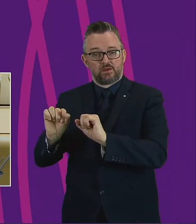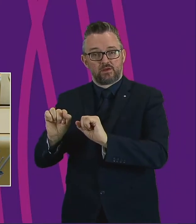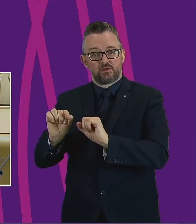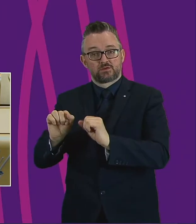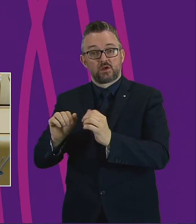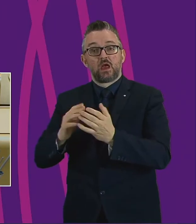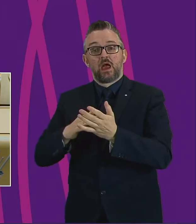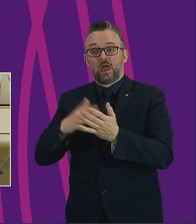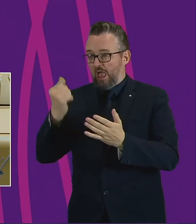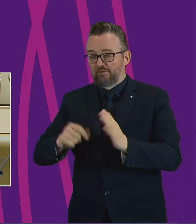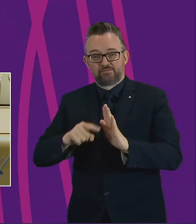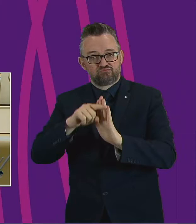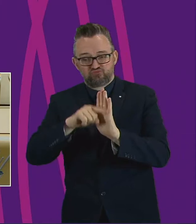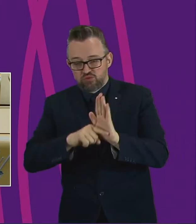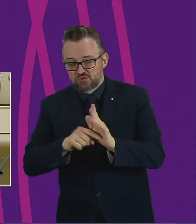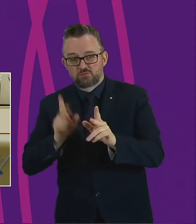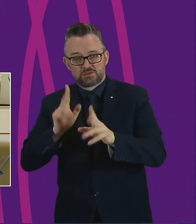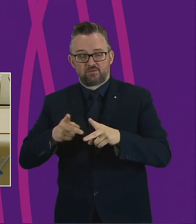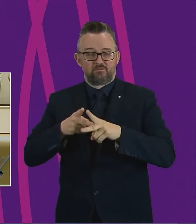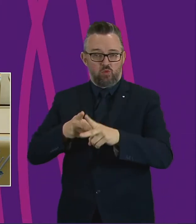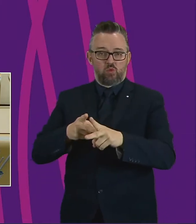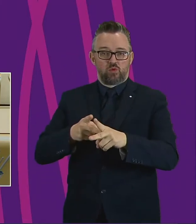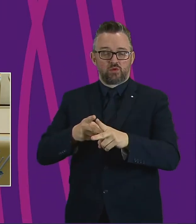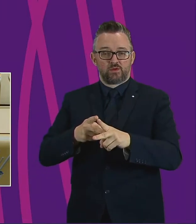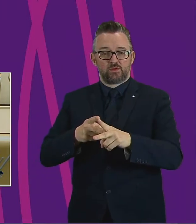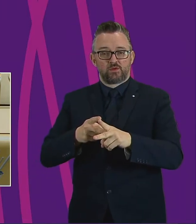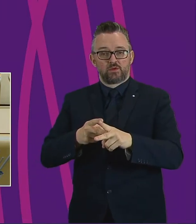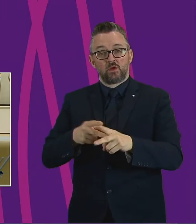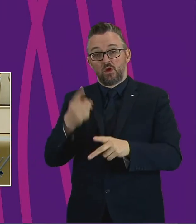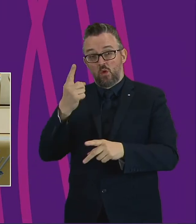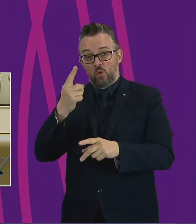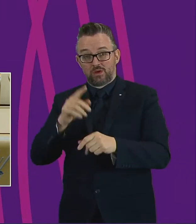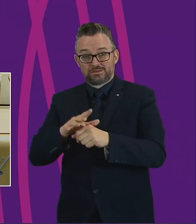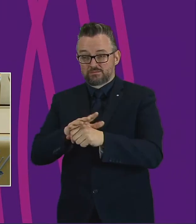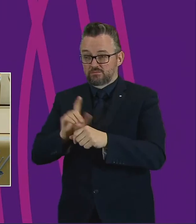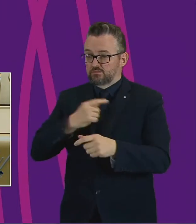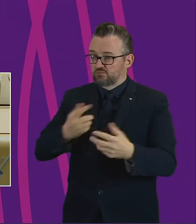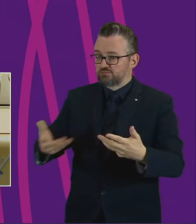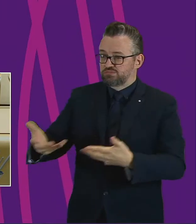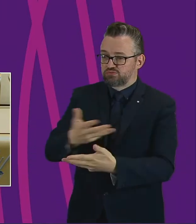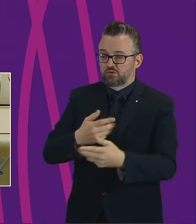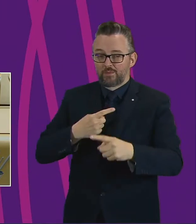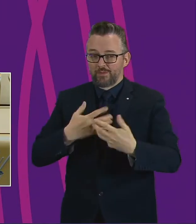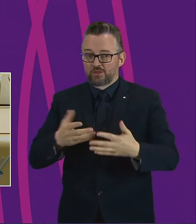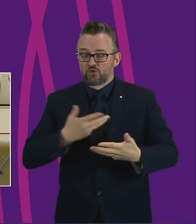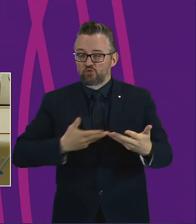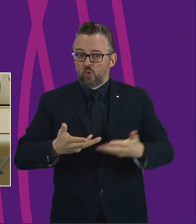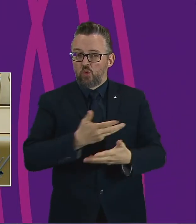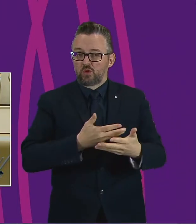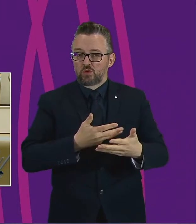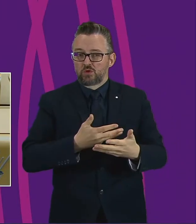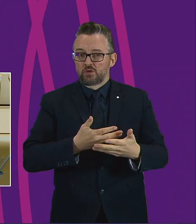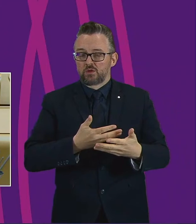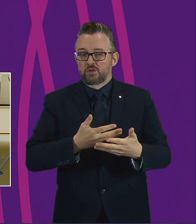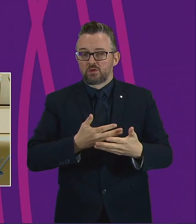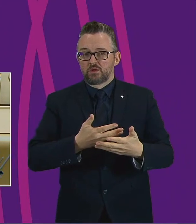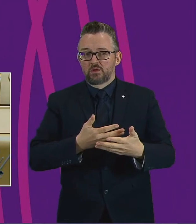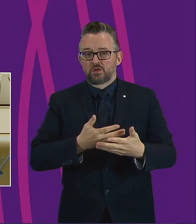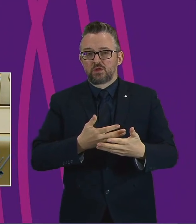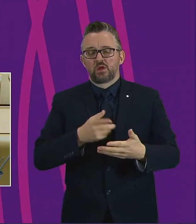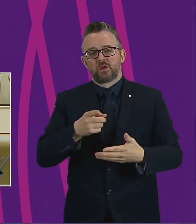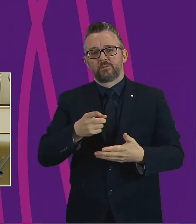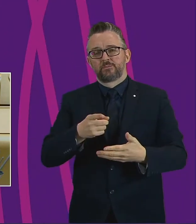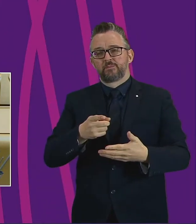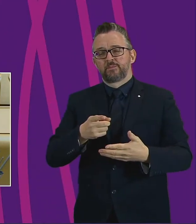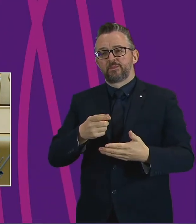are protocols around that. And one of the areas that is being discussed at this point is what is the size